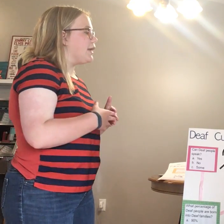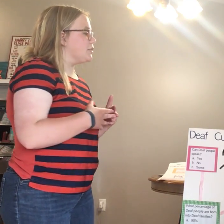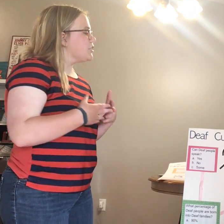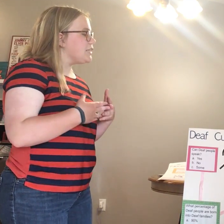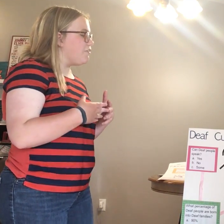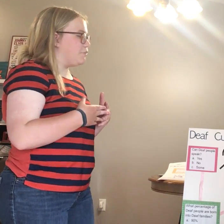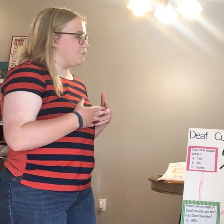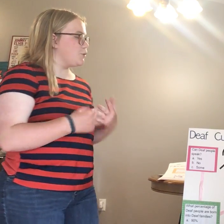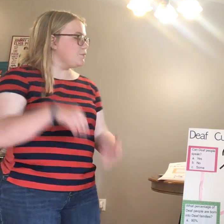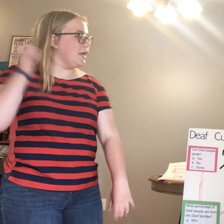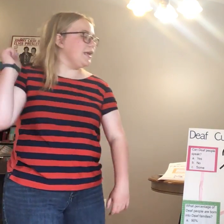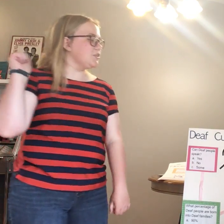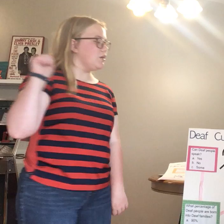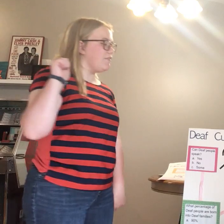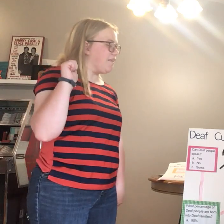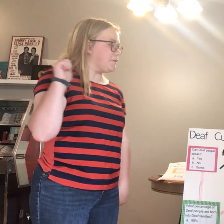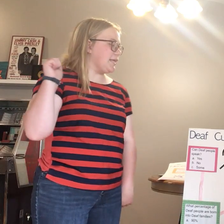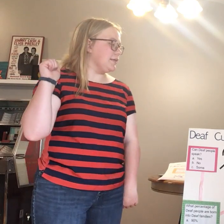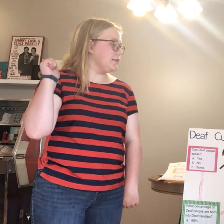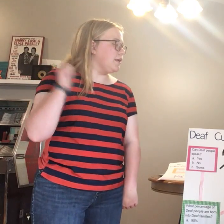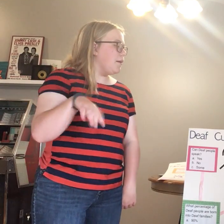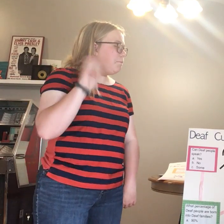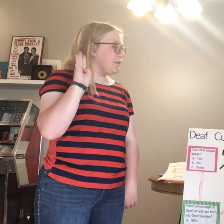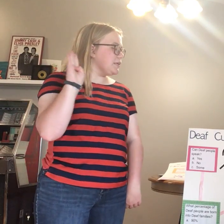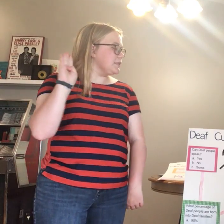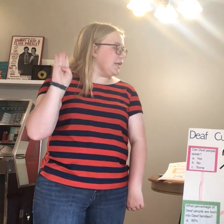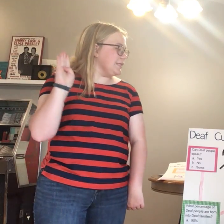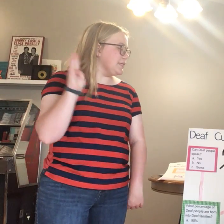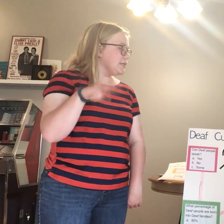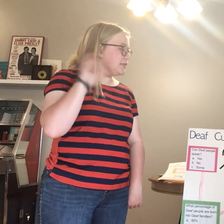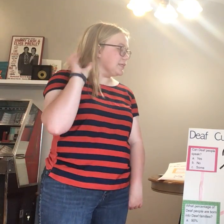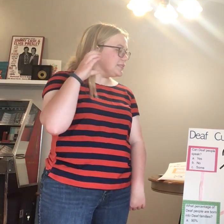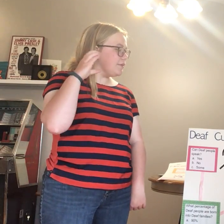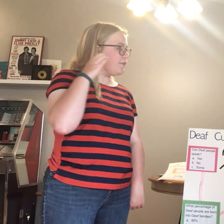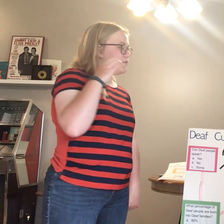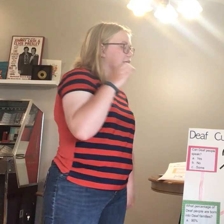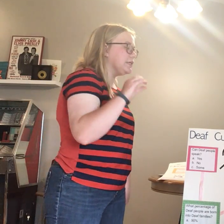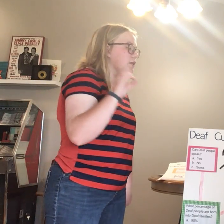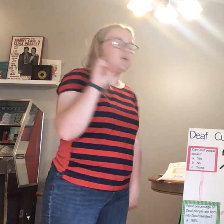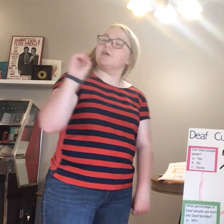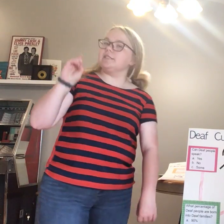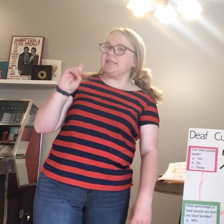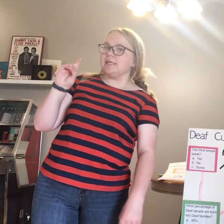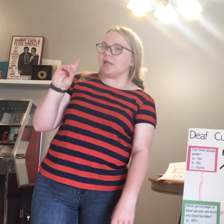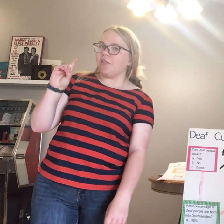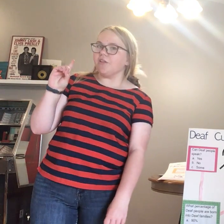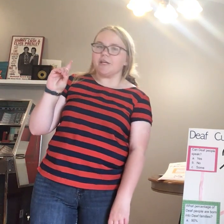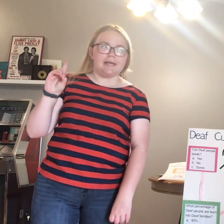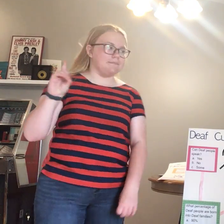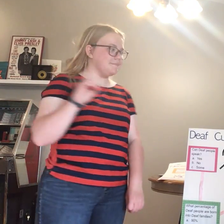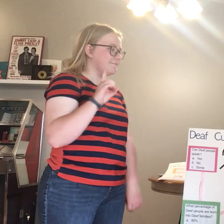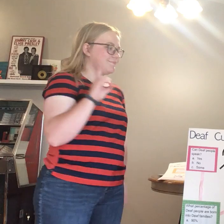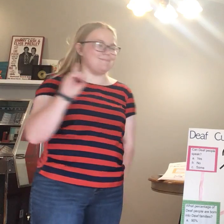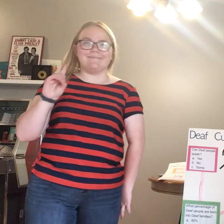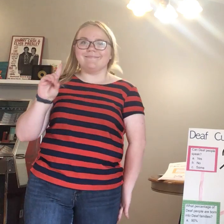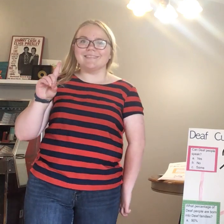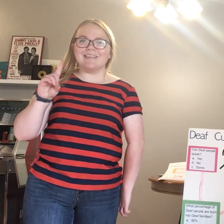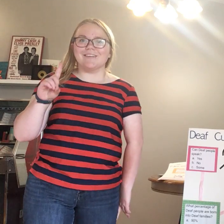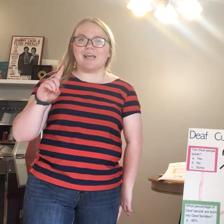other deaf people? A, 25%, B, 90%, C, 50%, or D, 30%? Okay, I'll